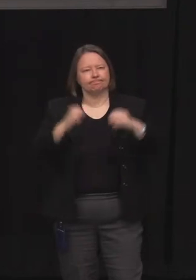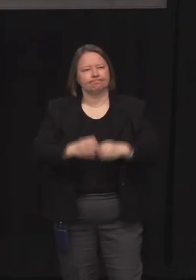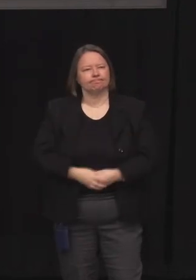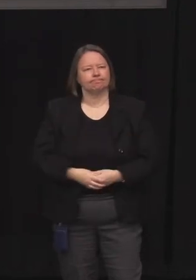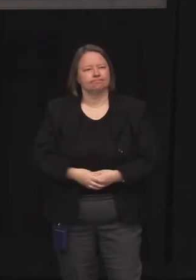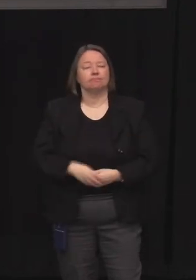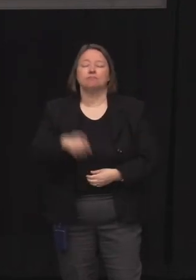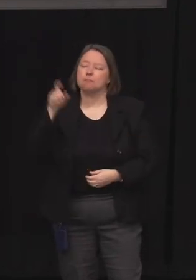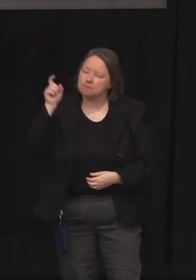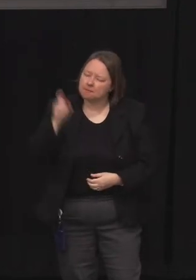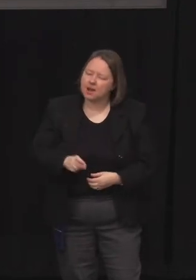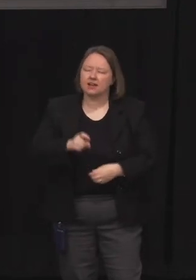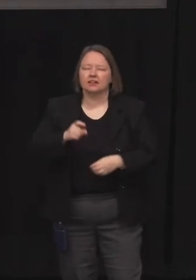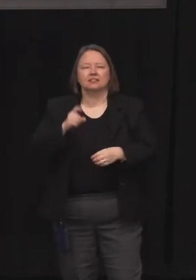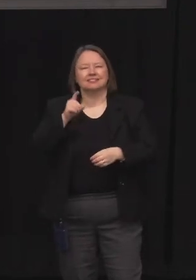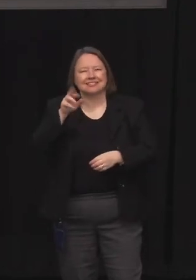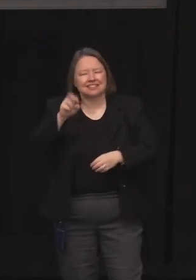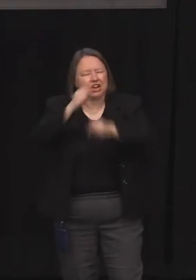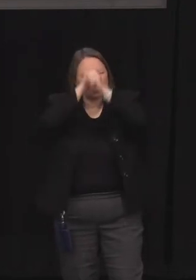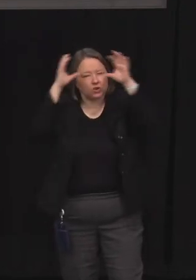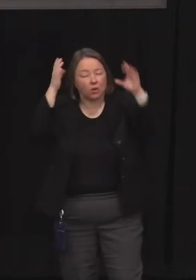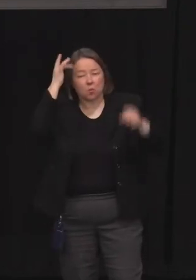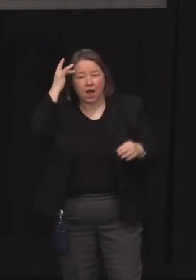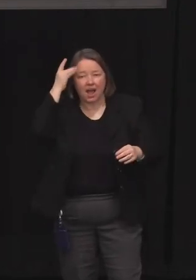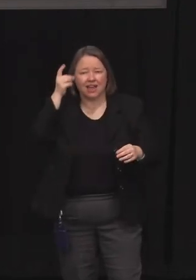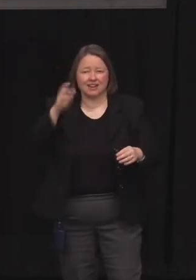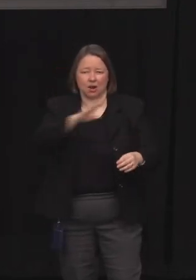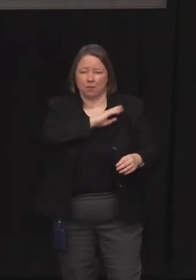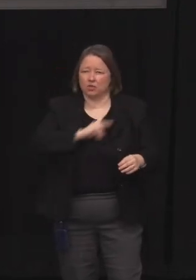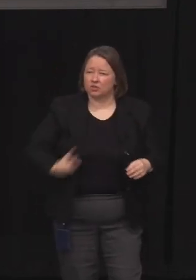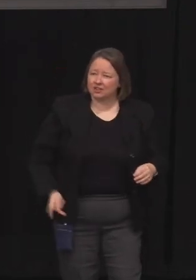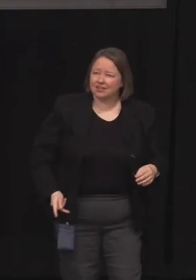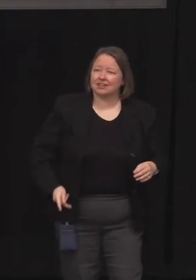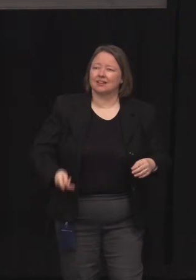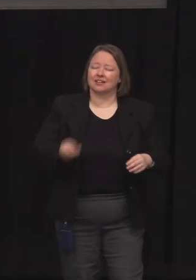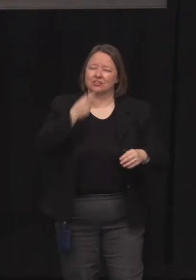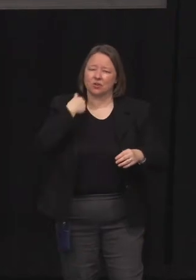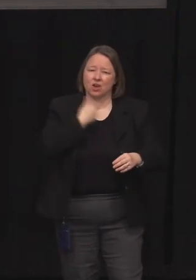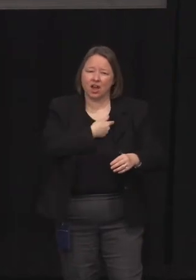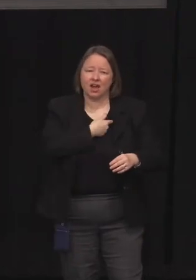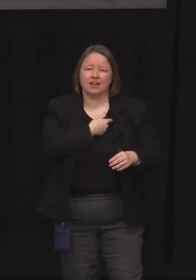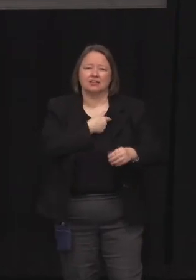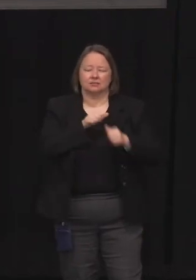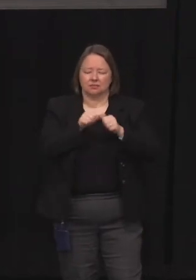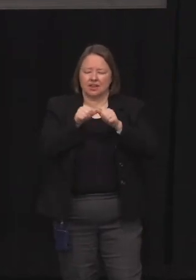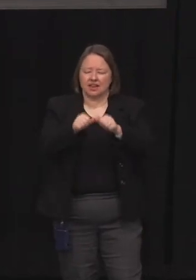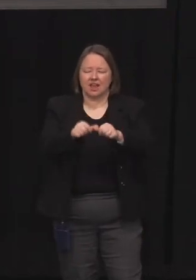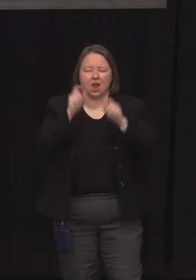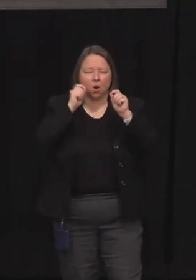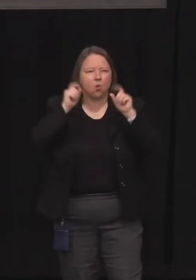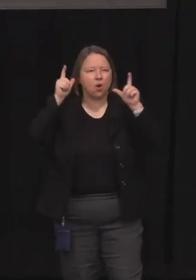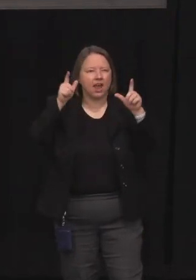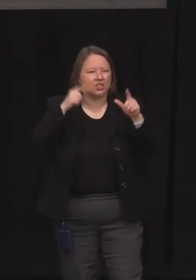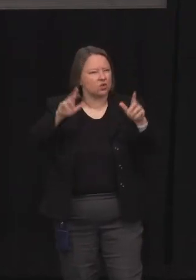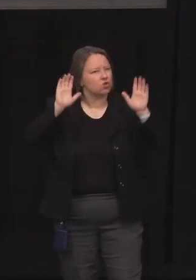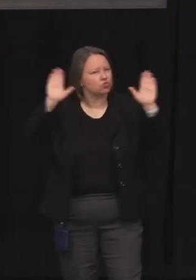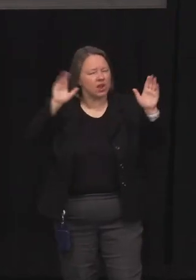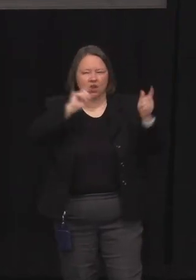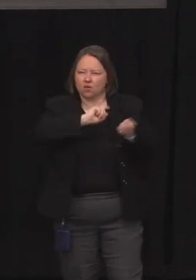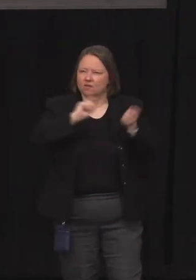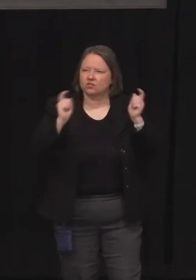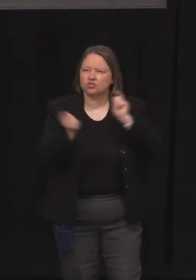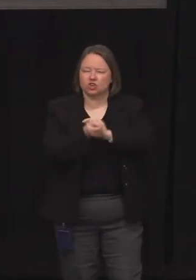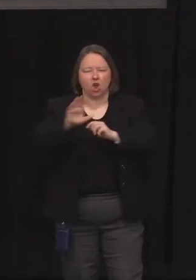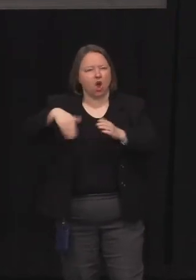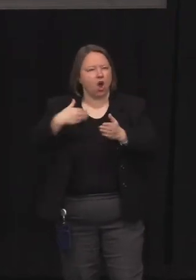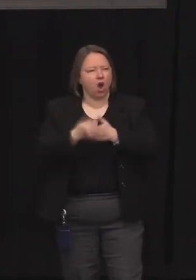We need to dare to dream because Dr. King reminded us in his message entitled Remaining Awake Through a Great Revolution that all